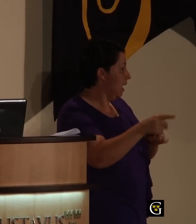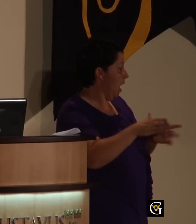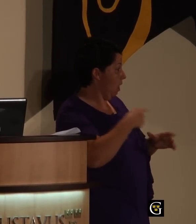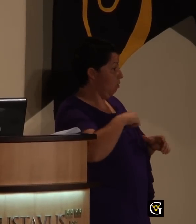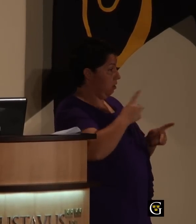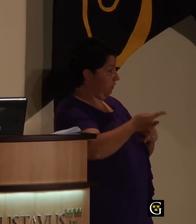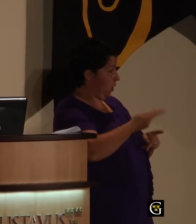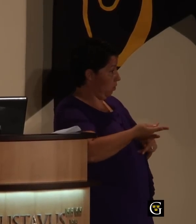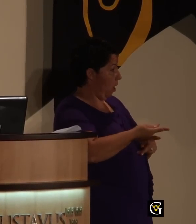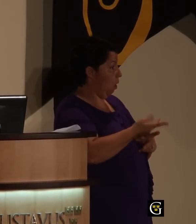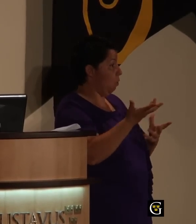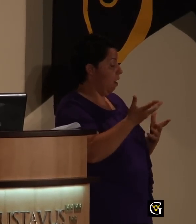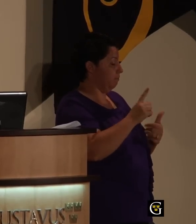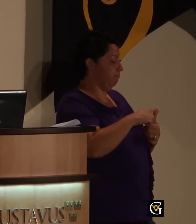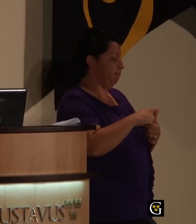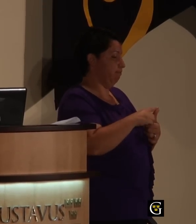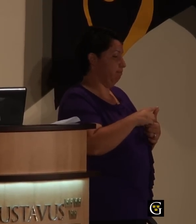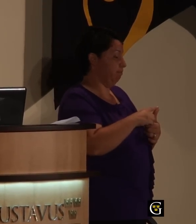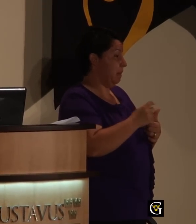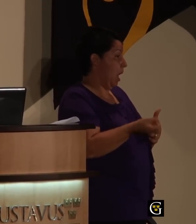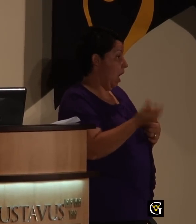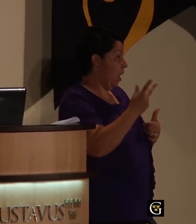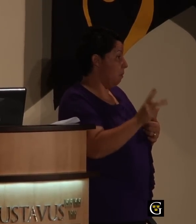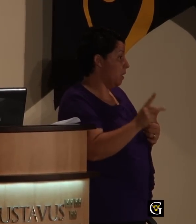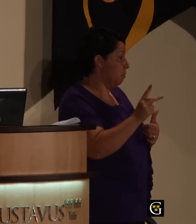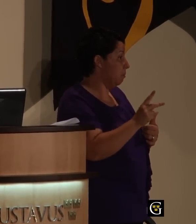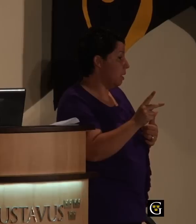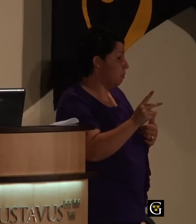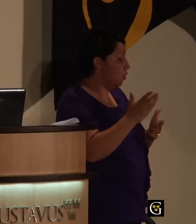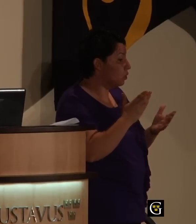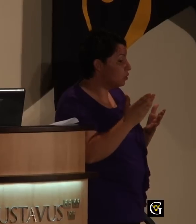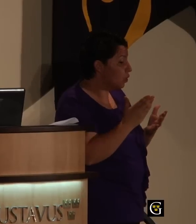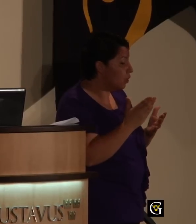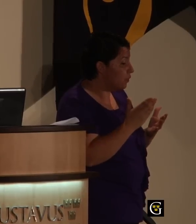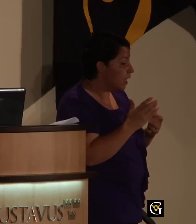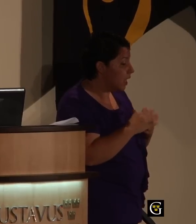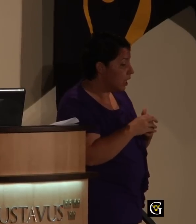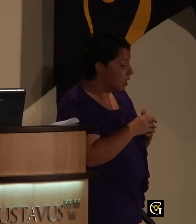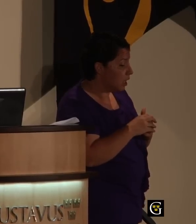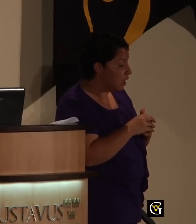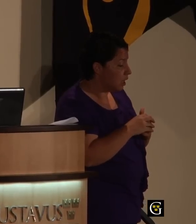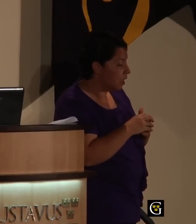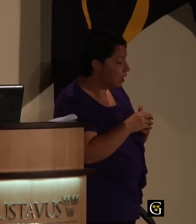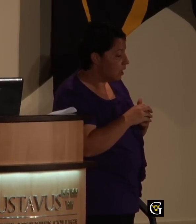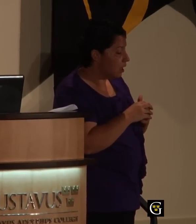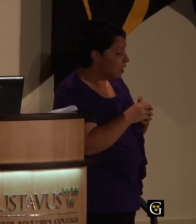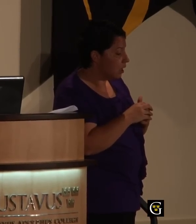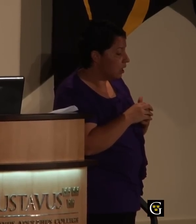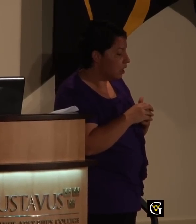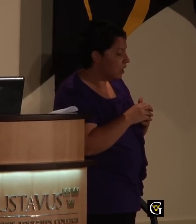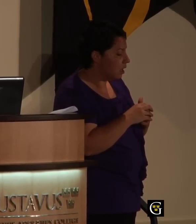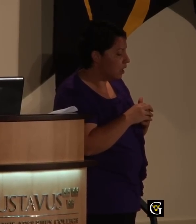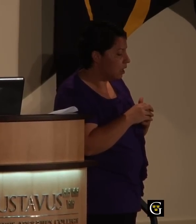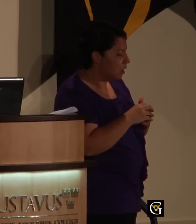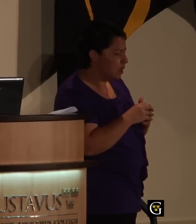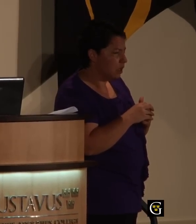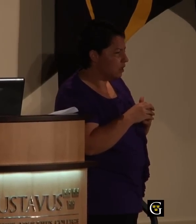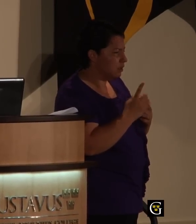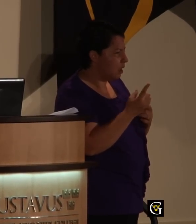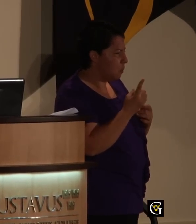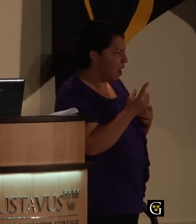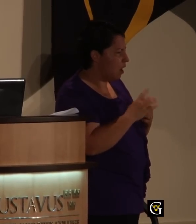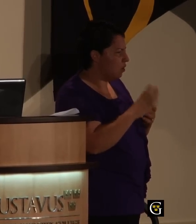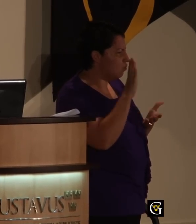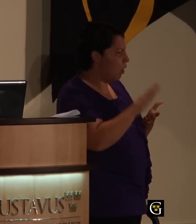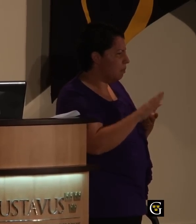like the number of people serving as an officer, serving an organization, dropped by 42%. And I don't think I'll